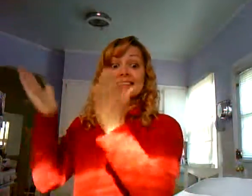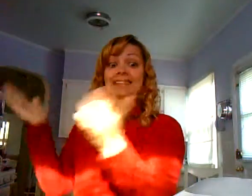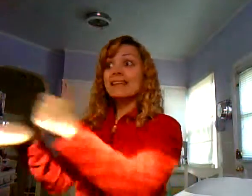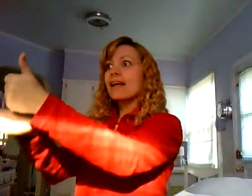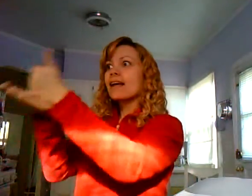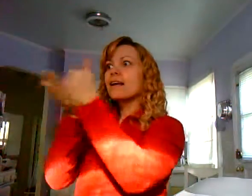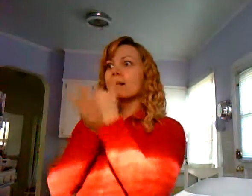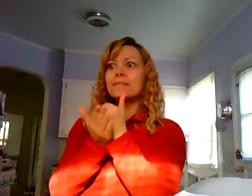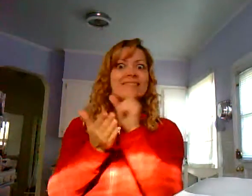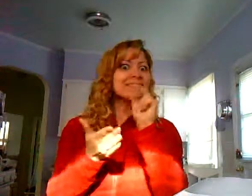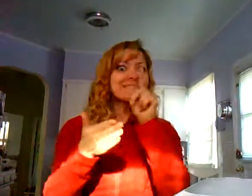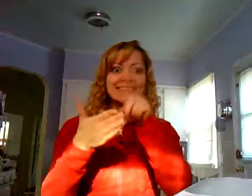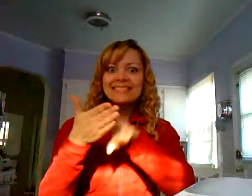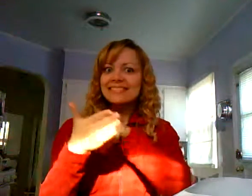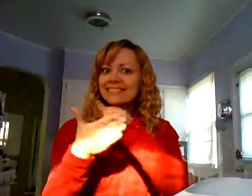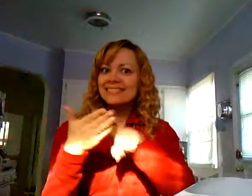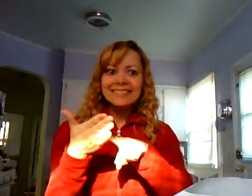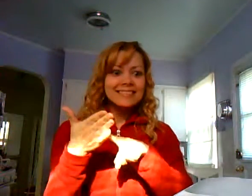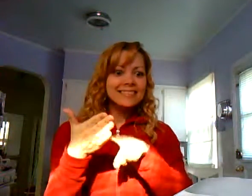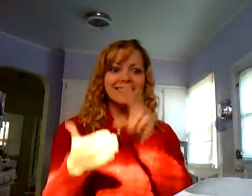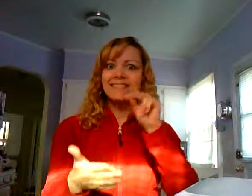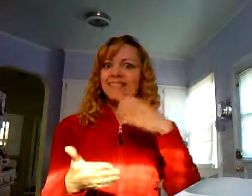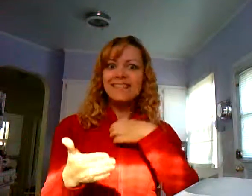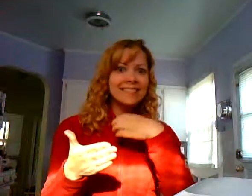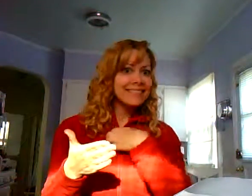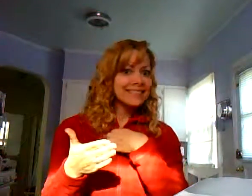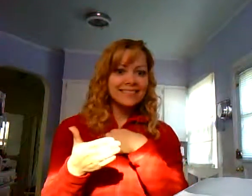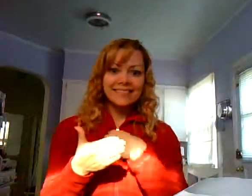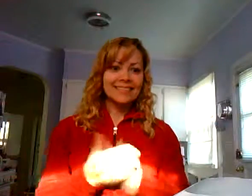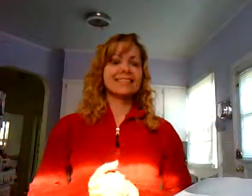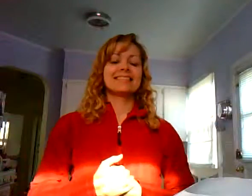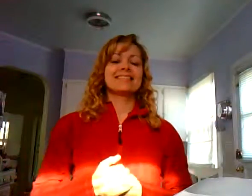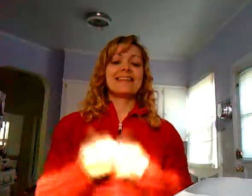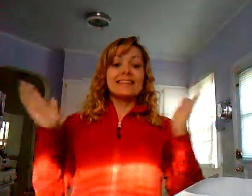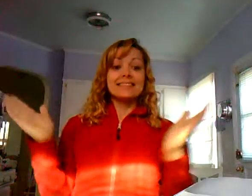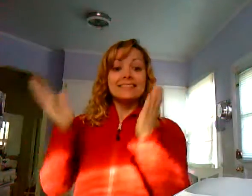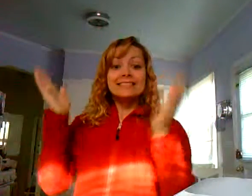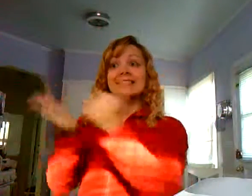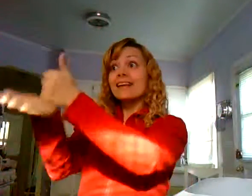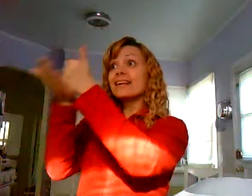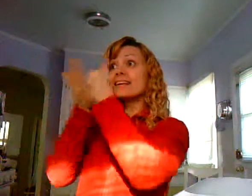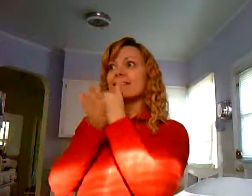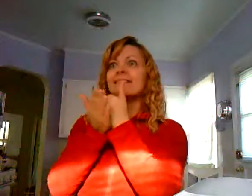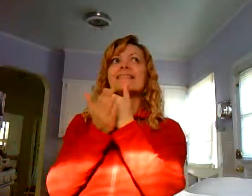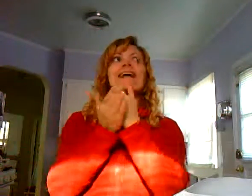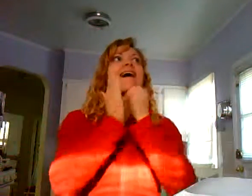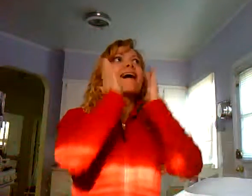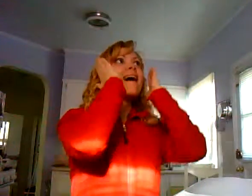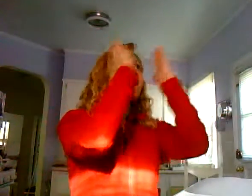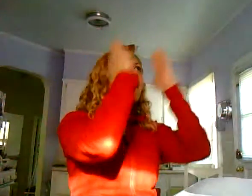good deeds. You encourage to help you not be critical or complain. You encourage to help you